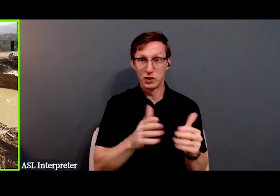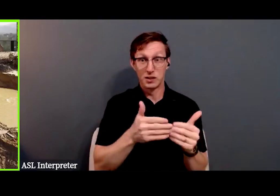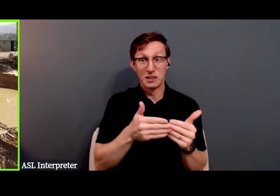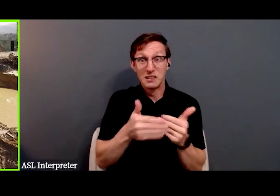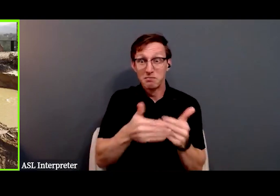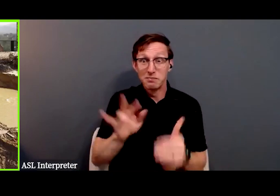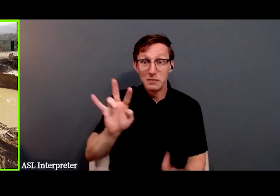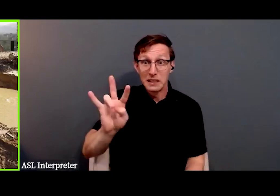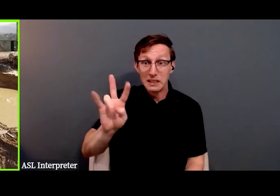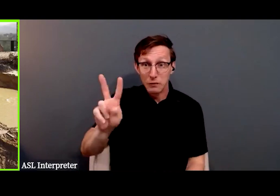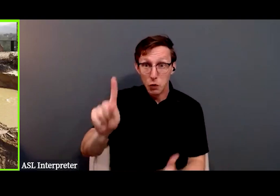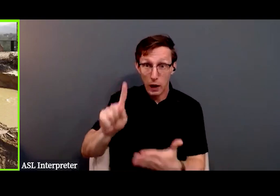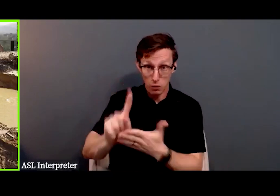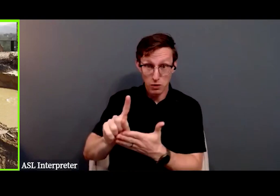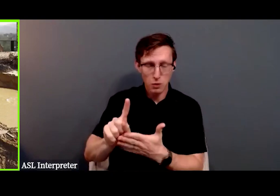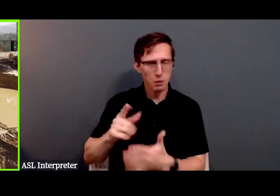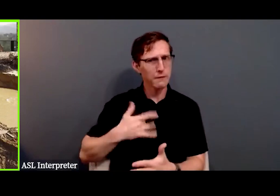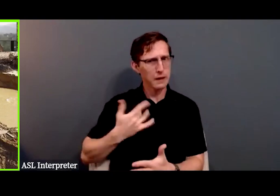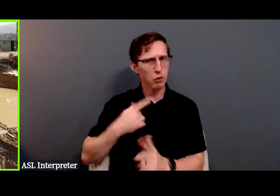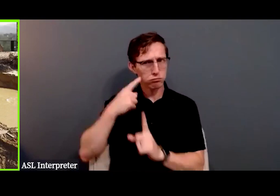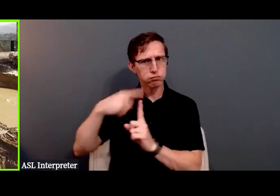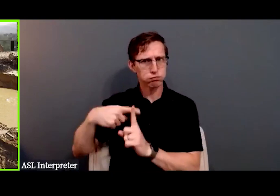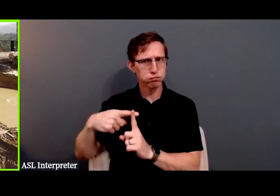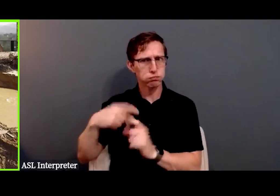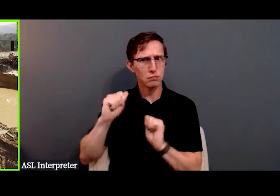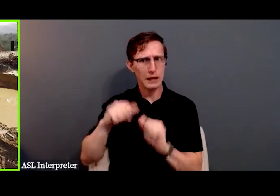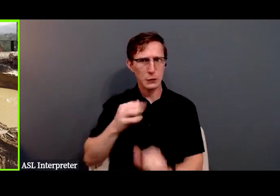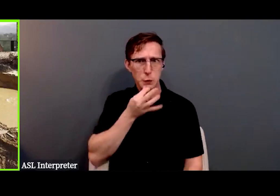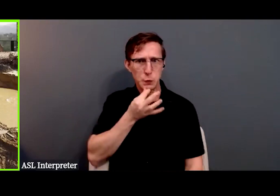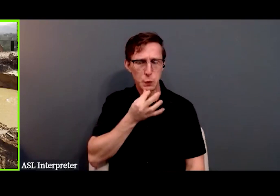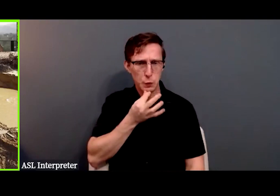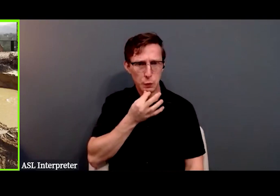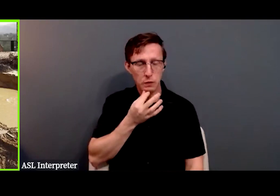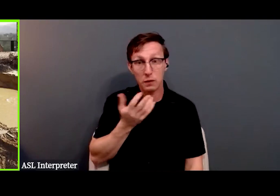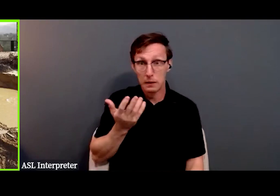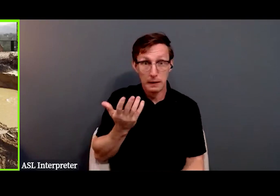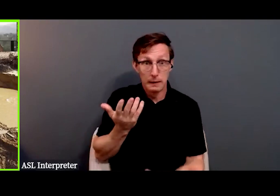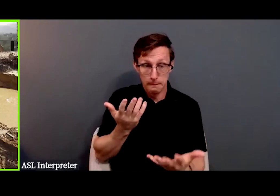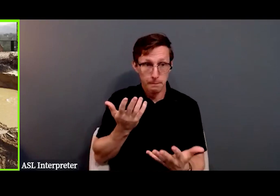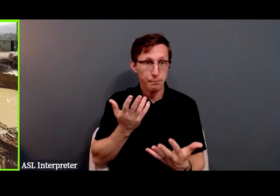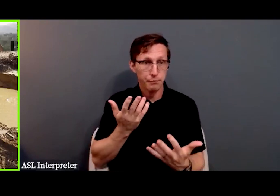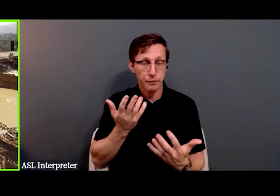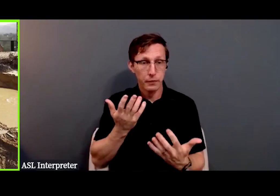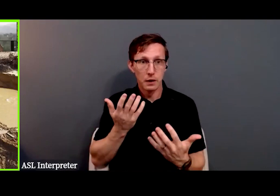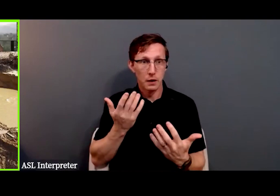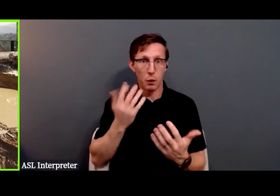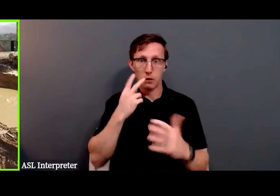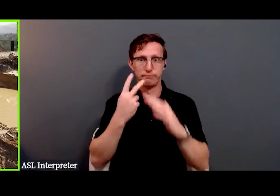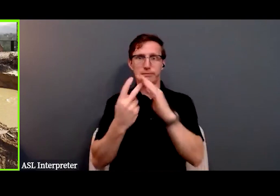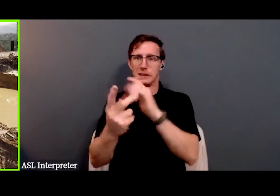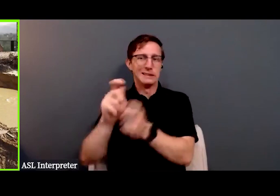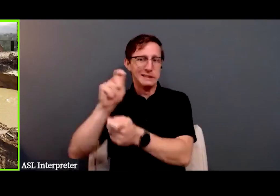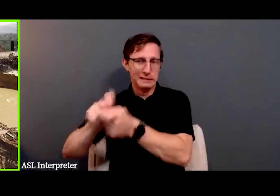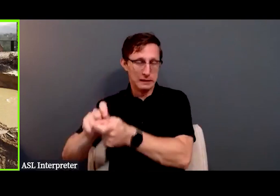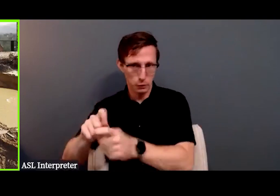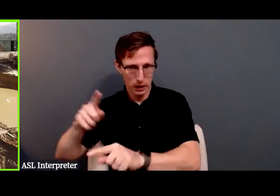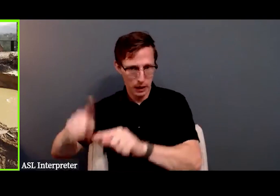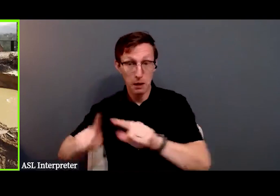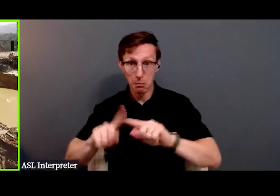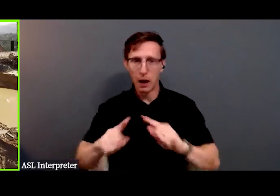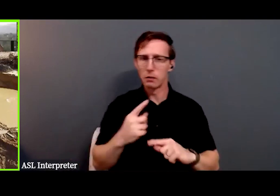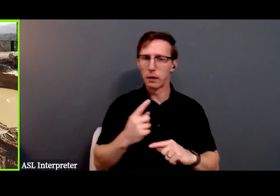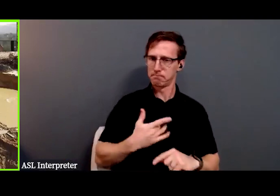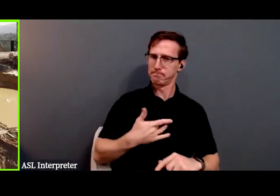hours. We feel good about that. Things happen, but we want to say that. And once we have the bypass line connected, that